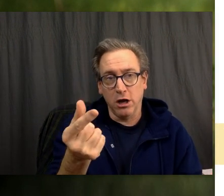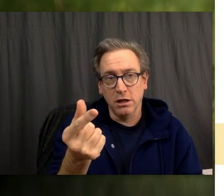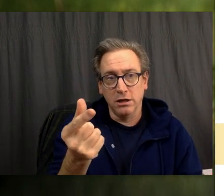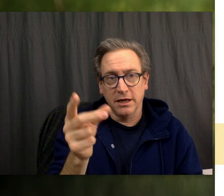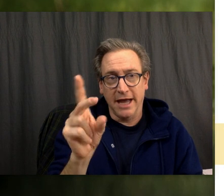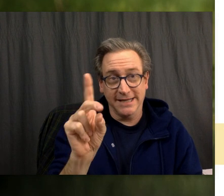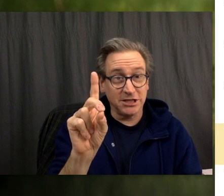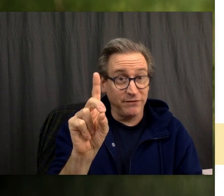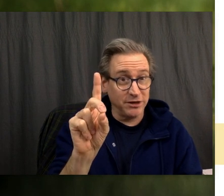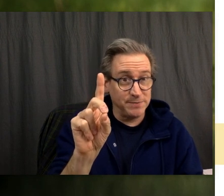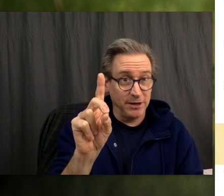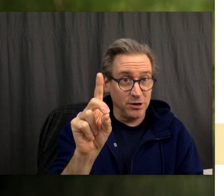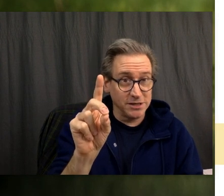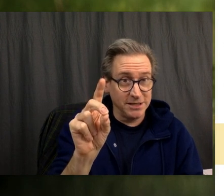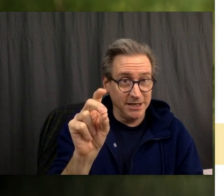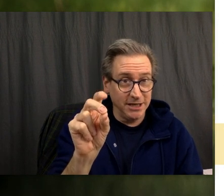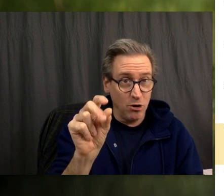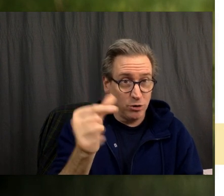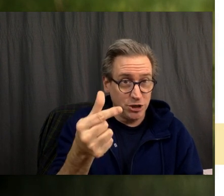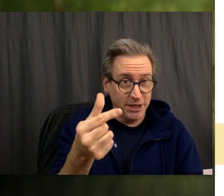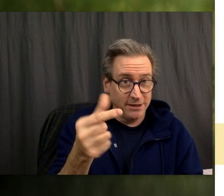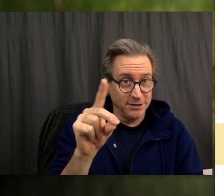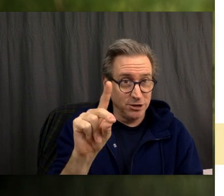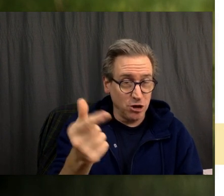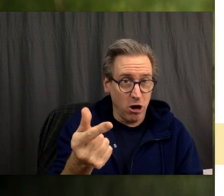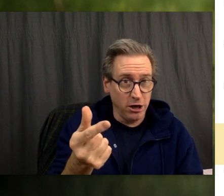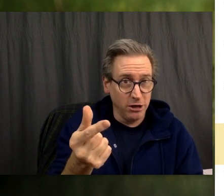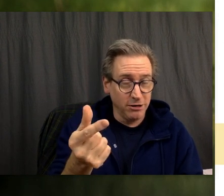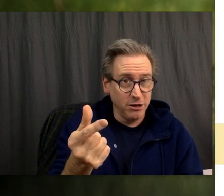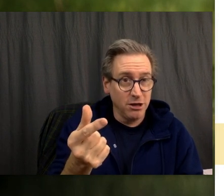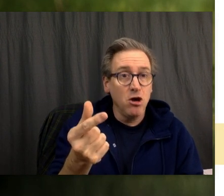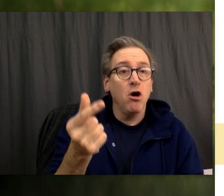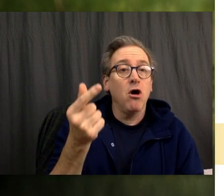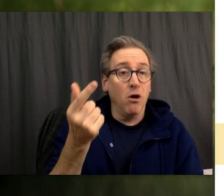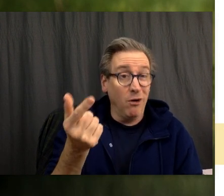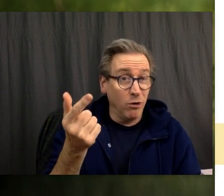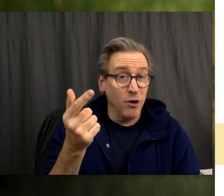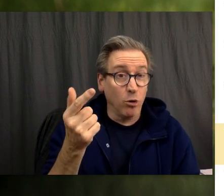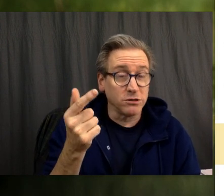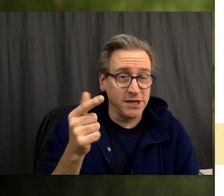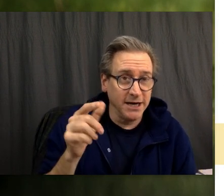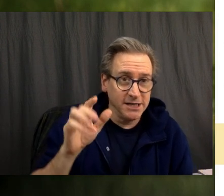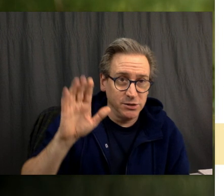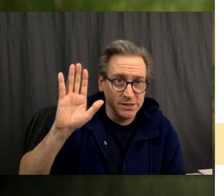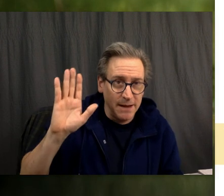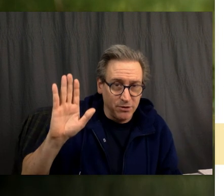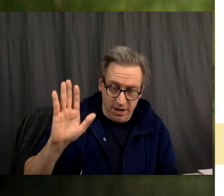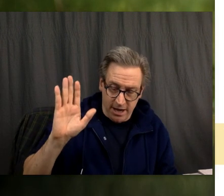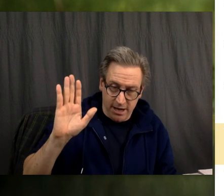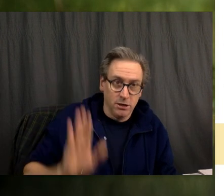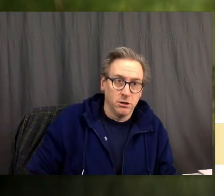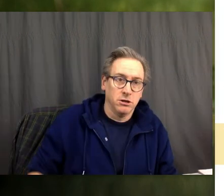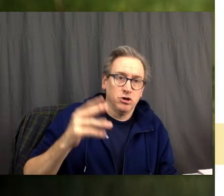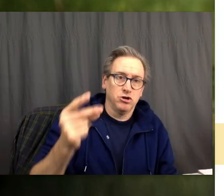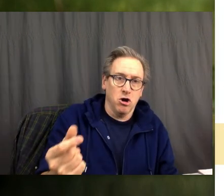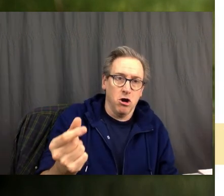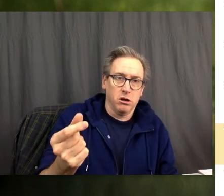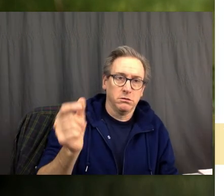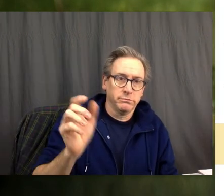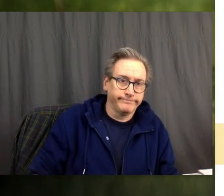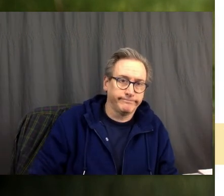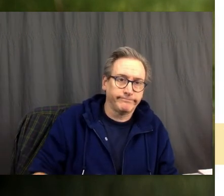Dog. It's actually finger spelled. Notice D-O-G. Dog. Or an older sign is you slap your thigh.